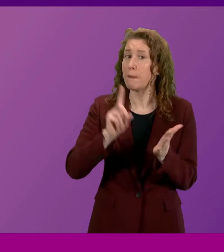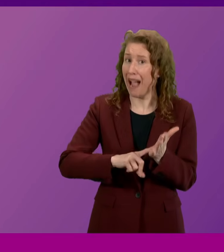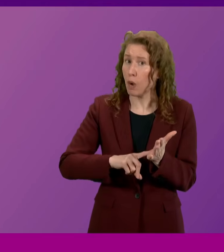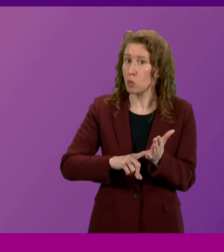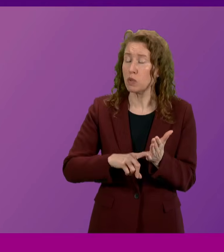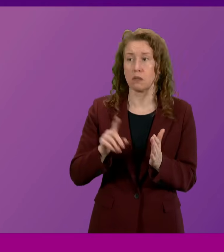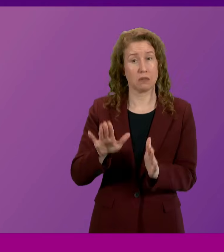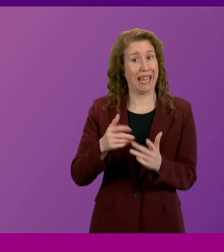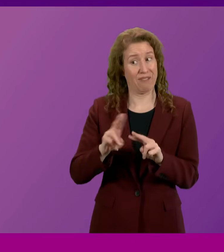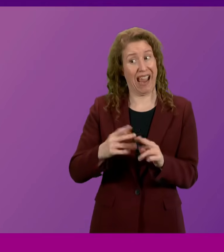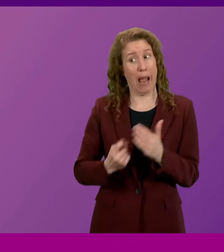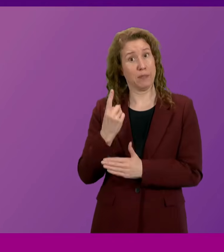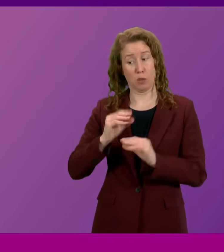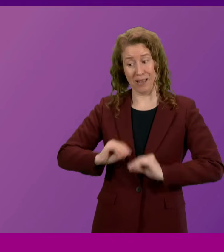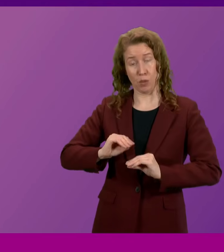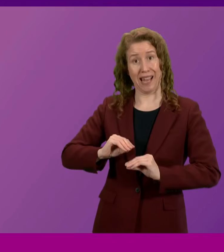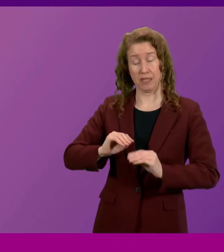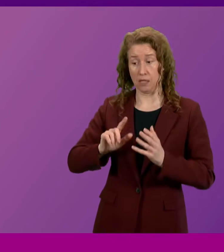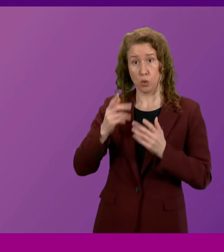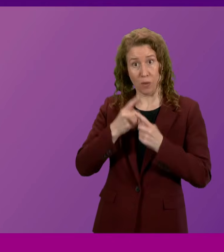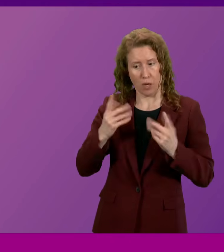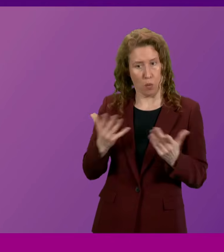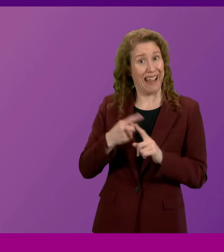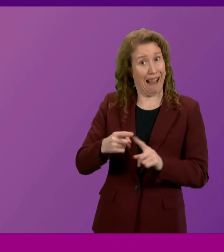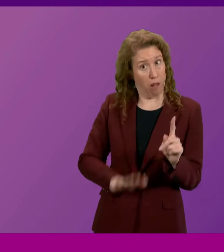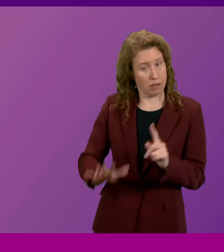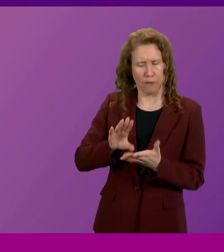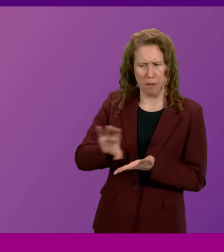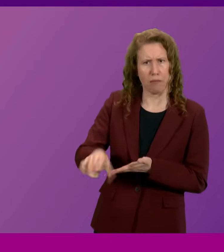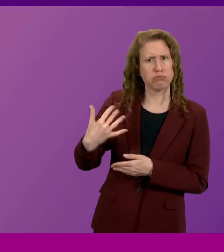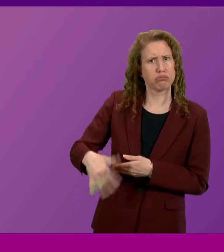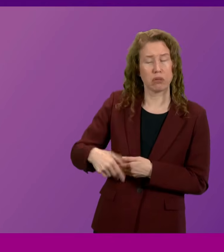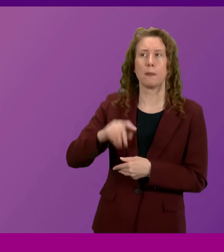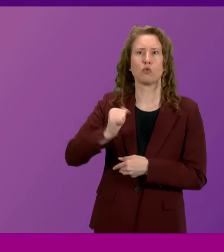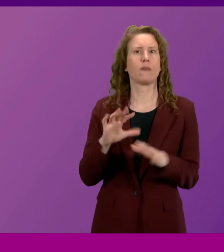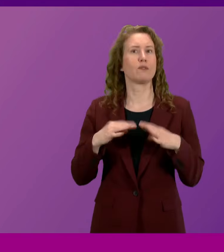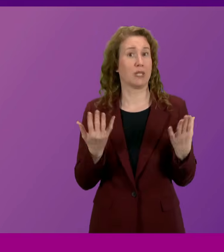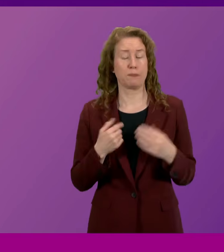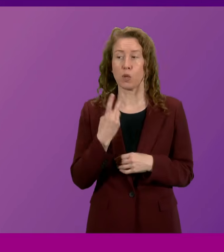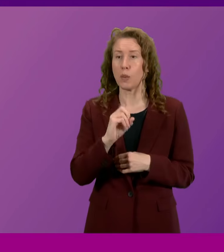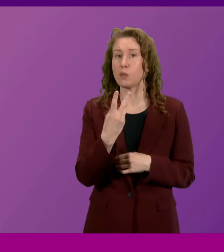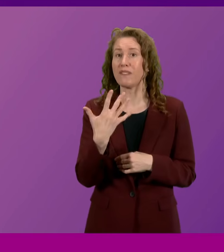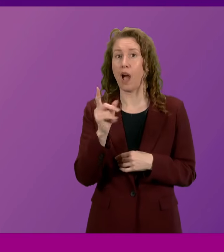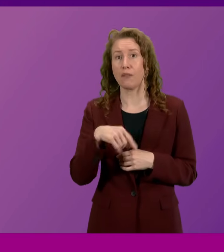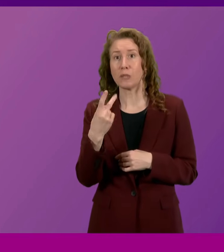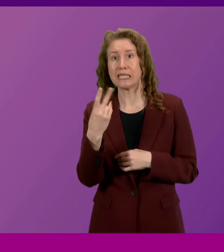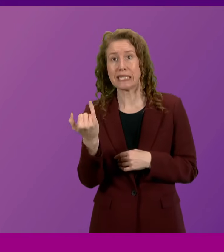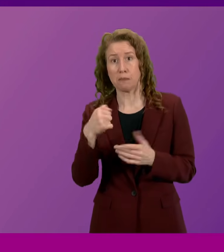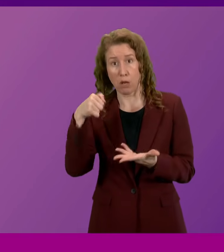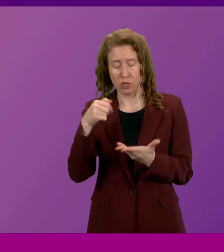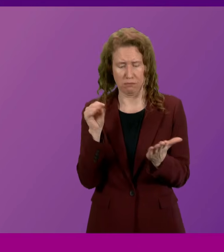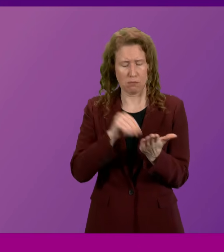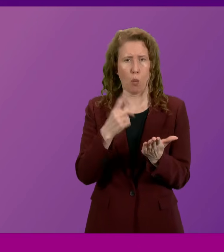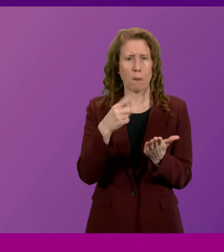£27,750 if they happen to be educated at universities in England. The 2025-26 budget includes over £1.1